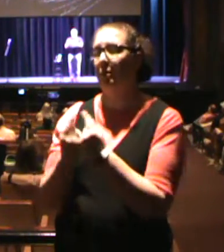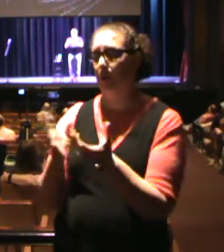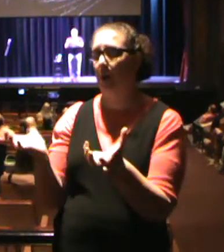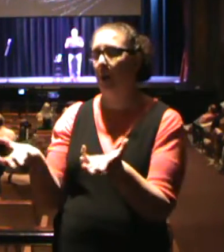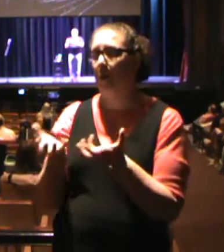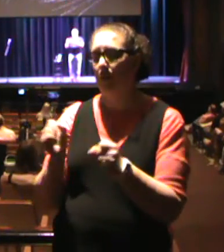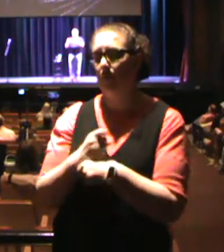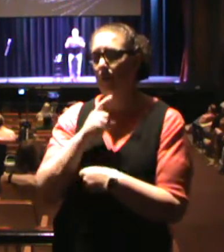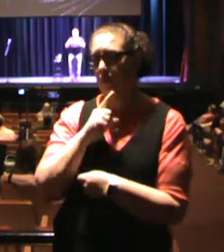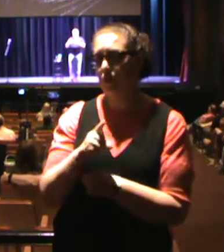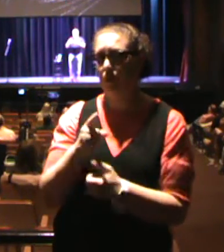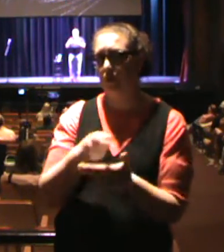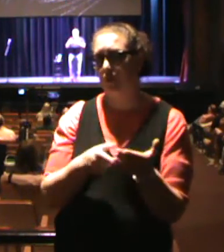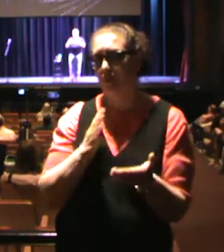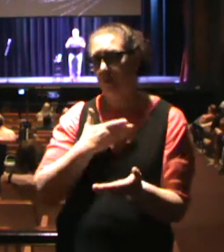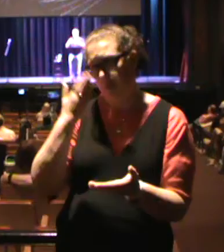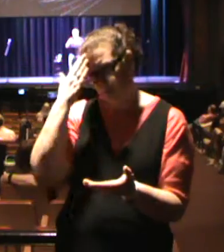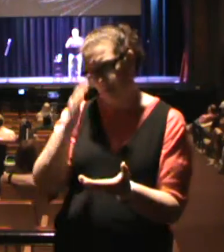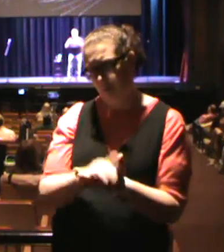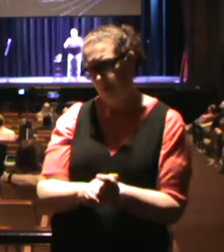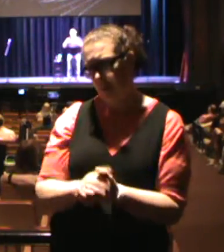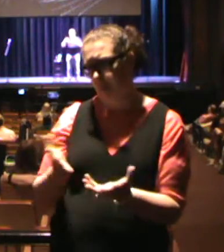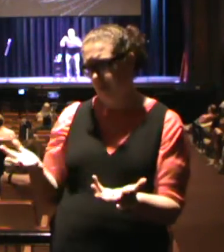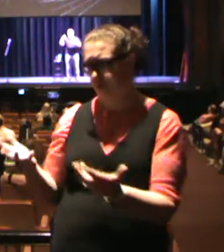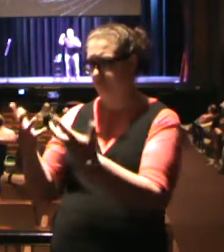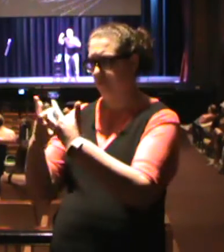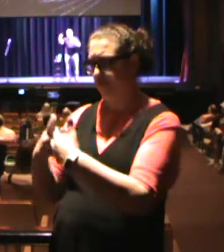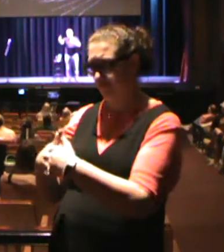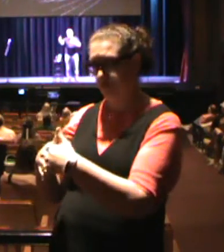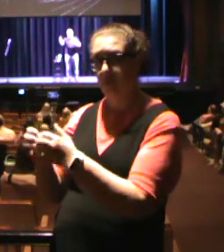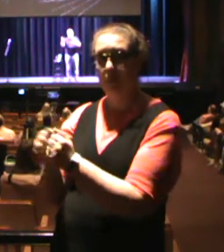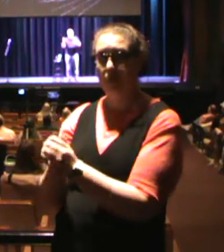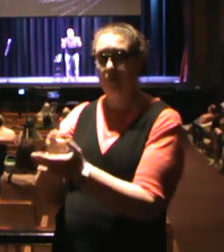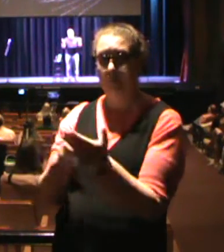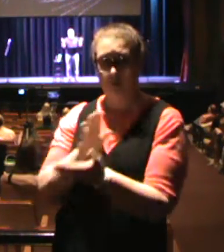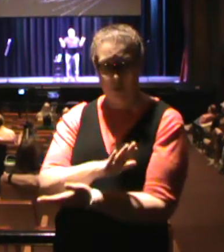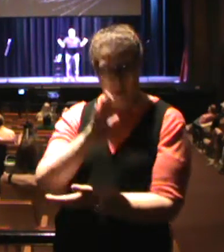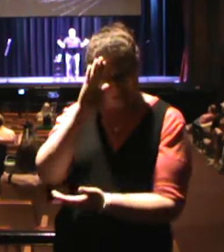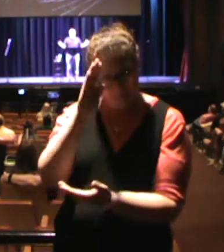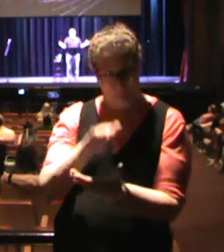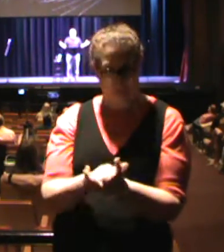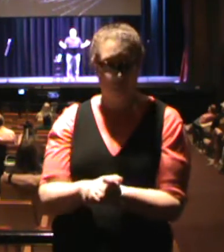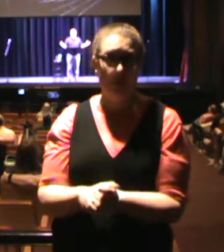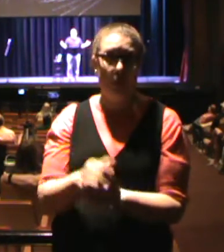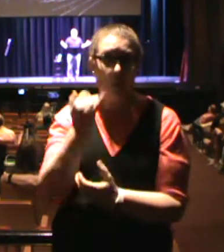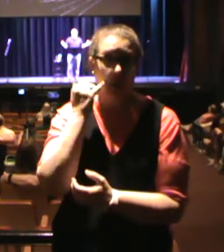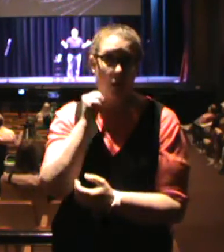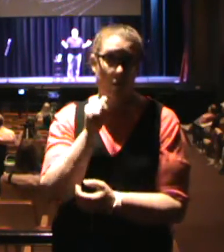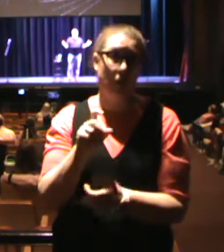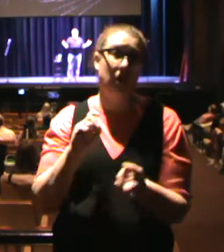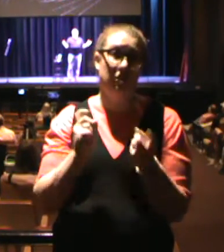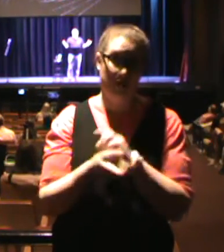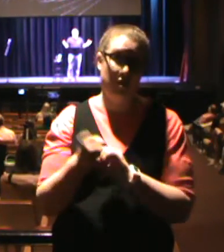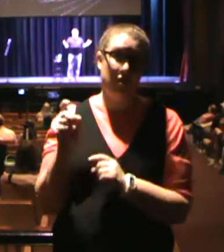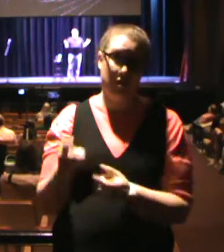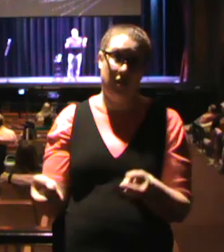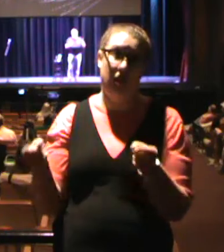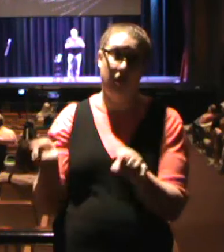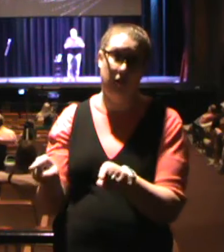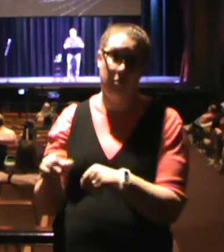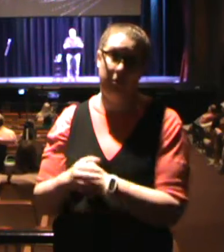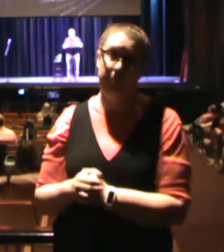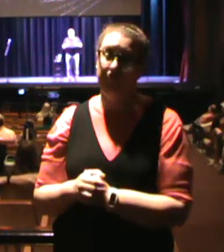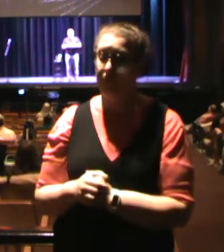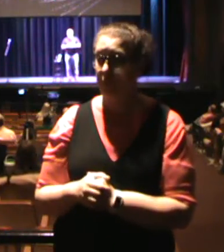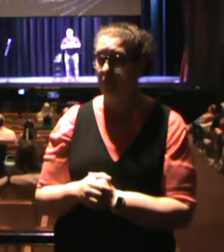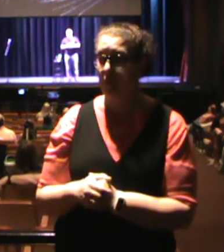sure that what we believe lines up with what they believe. And if not, there's some changes that need to be made. Yeah. And we